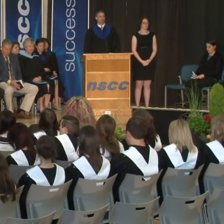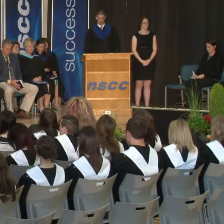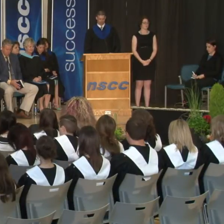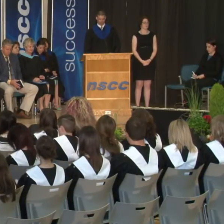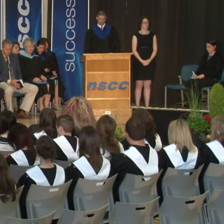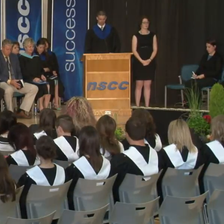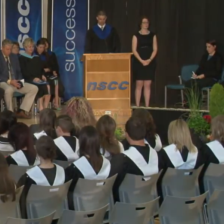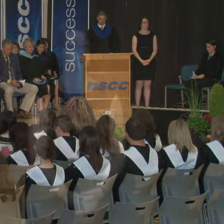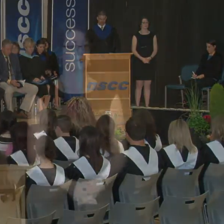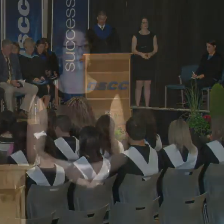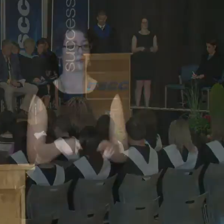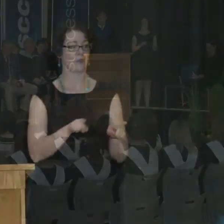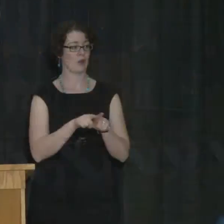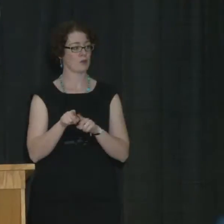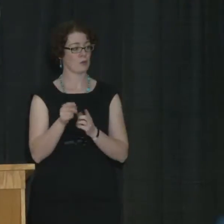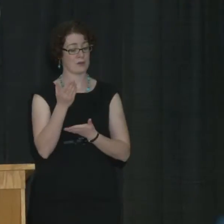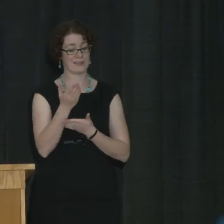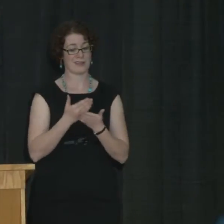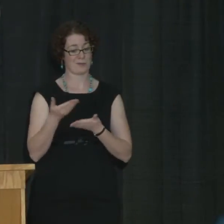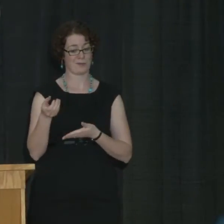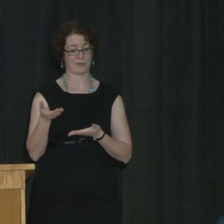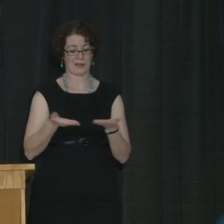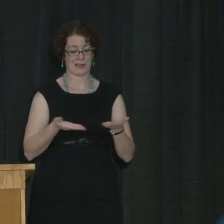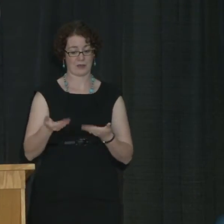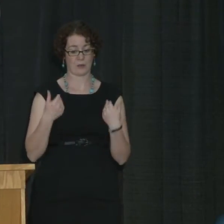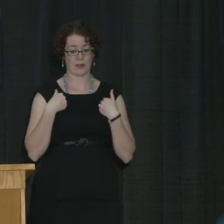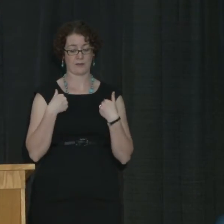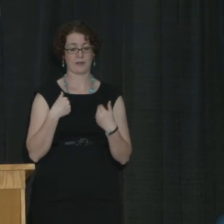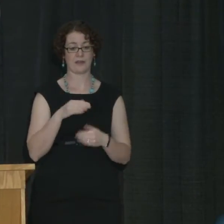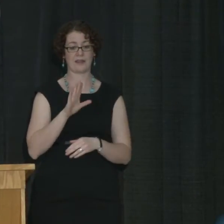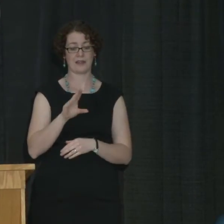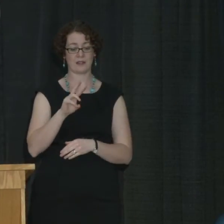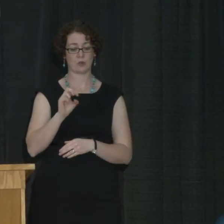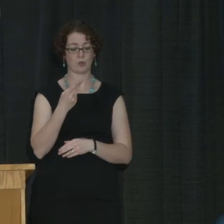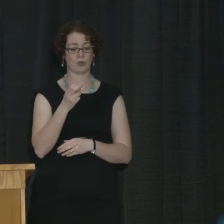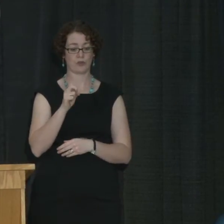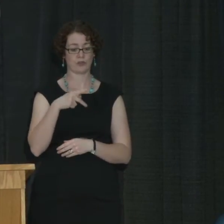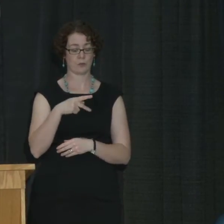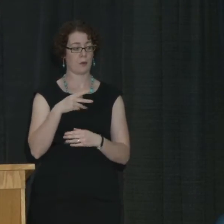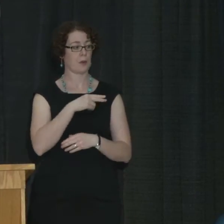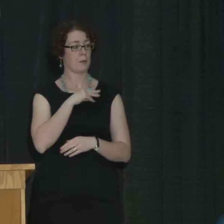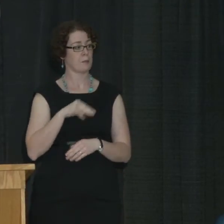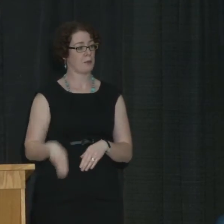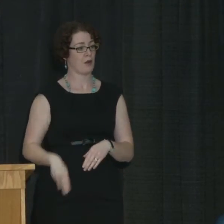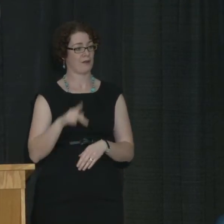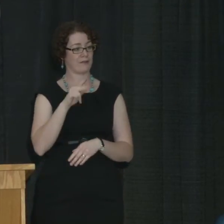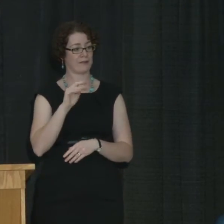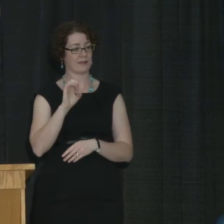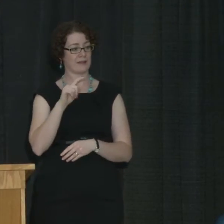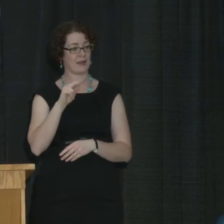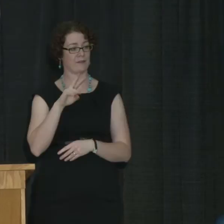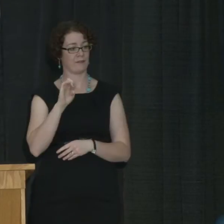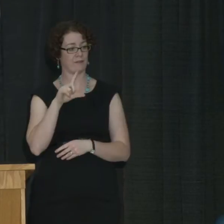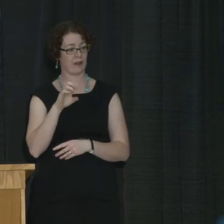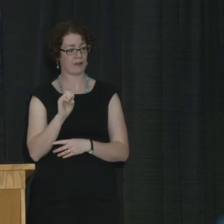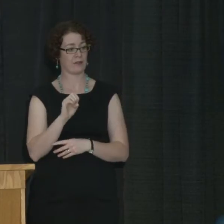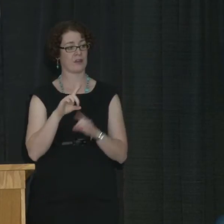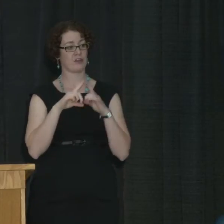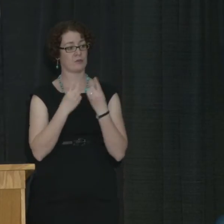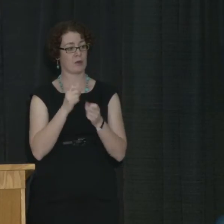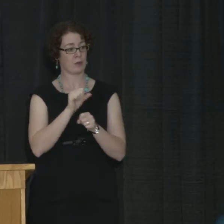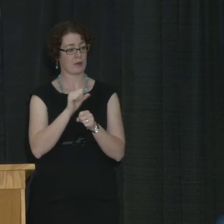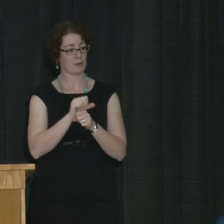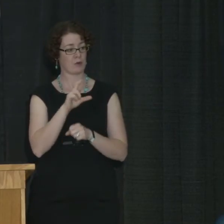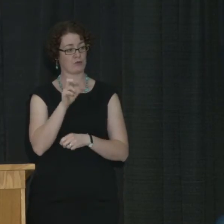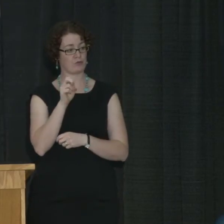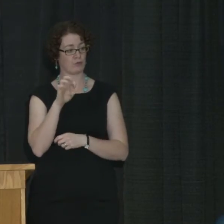I'd also like to acknowledge some invited guests. His Worship, David Corkum, Mayor of Kentville, Rod Franklin, Department of